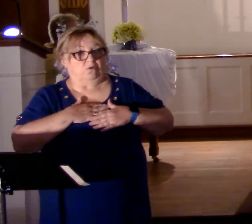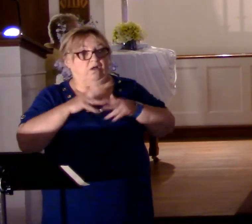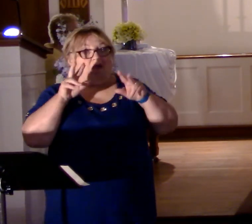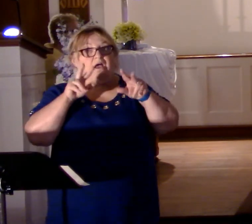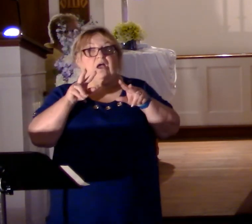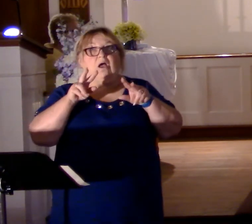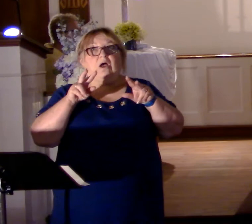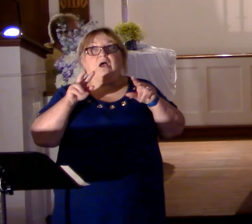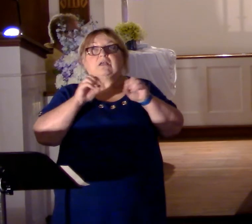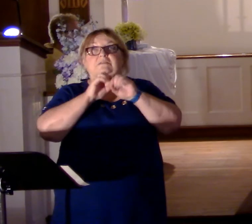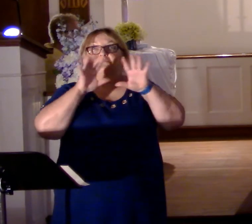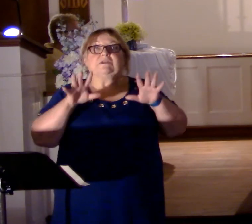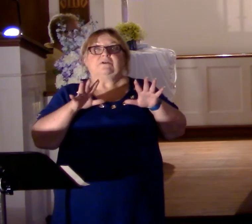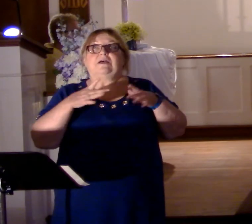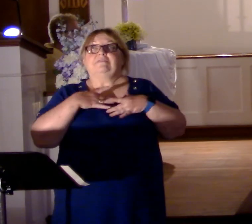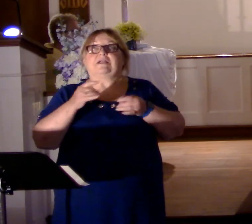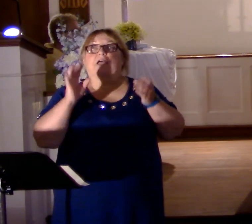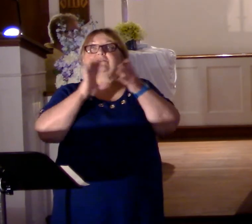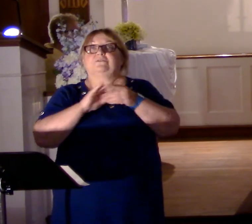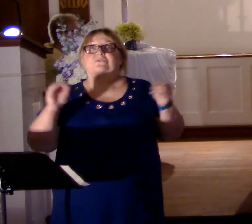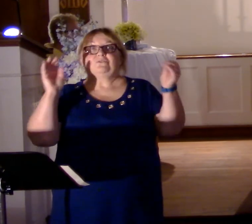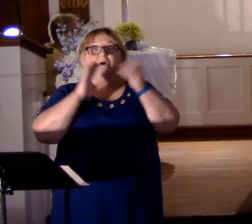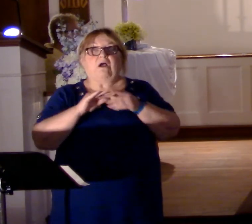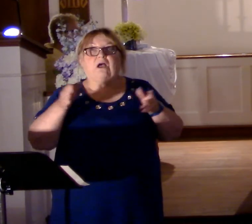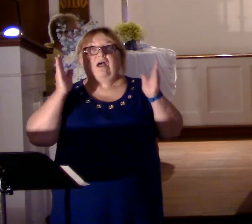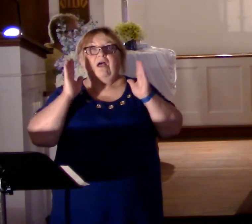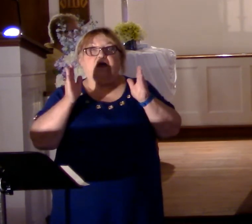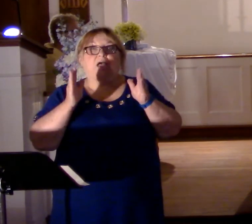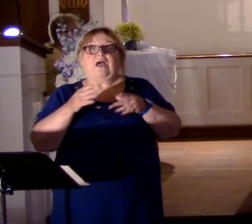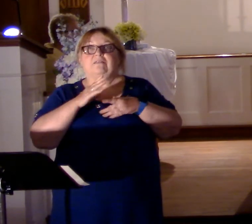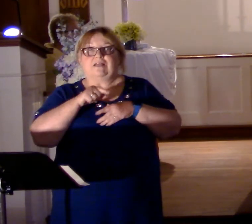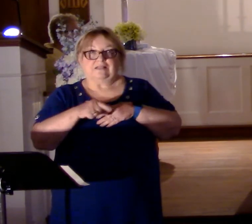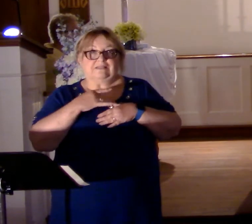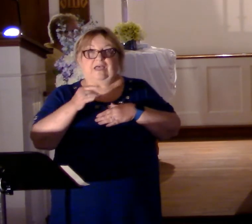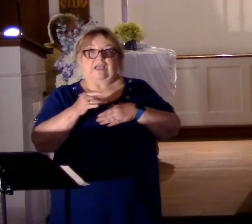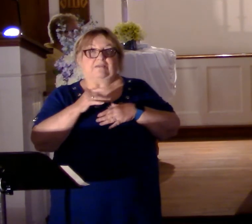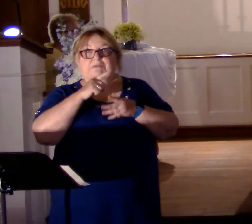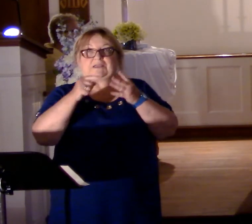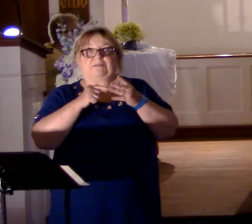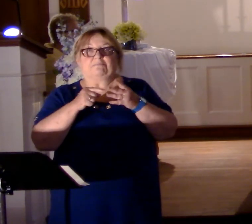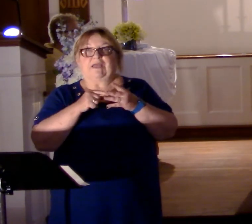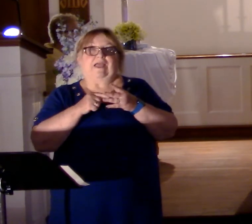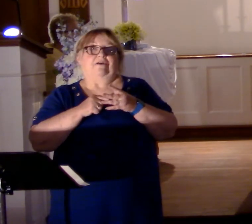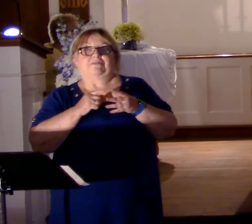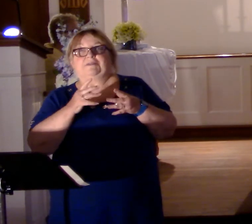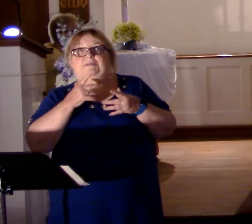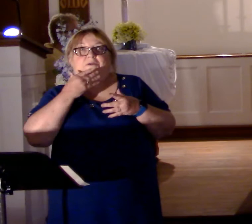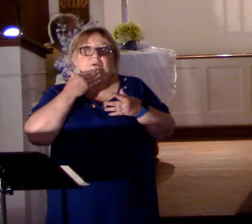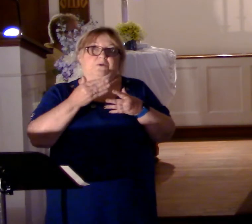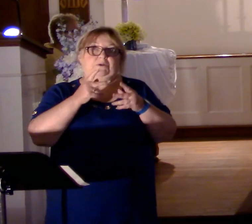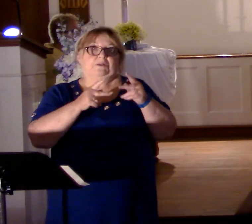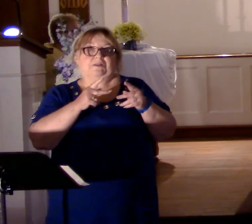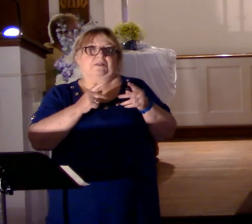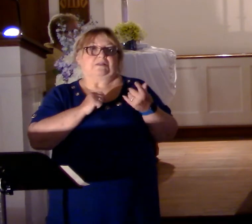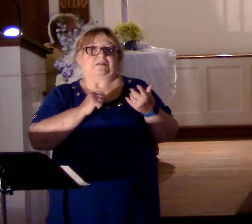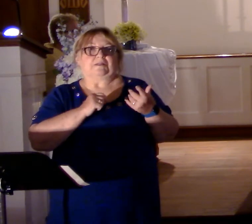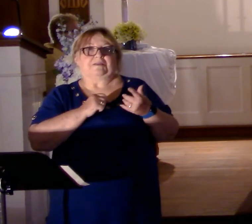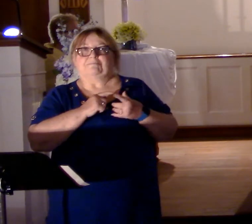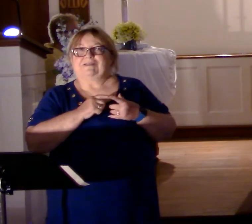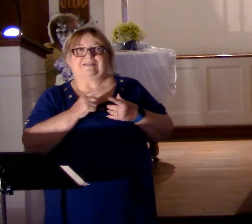watching his miracles. They liked the stories he told. They liked being among the in crowd. But they had